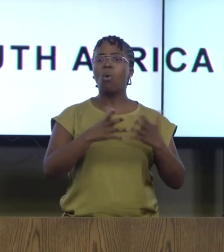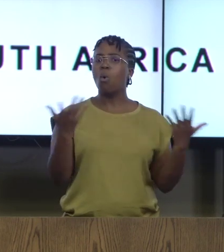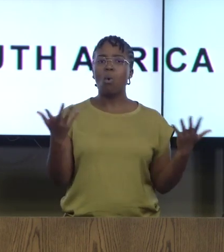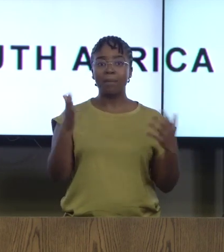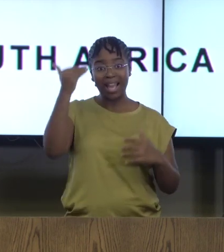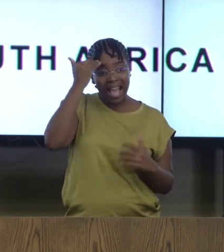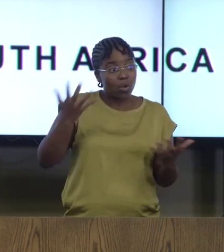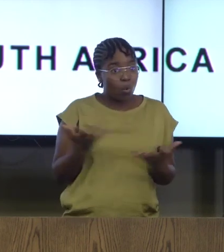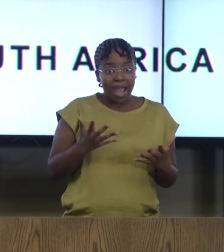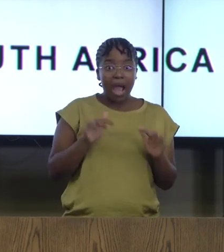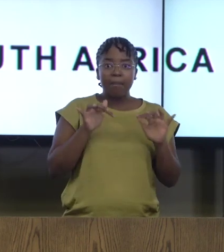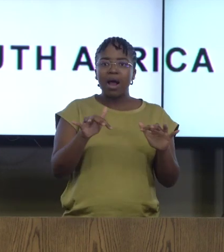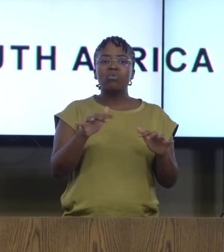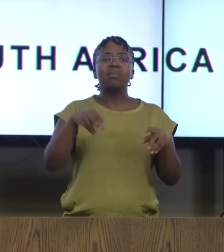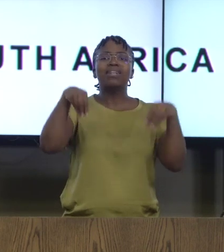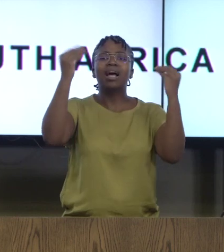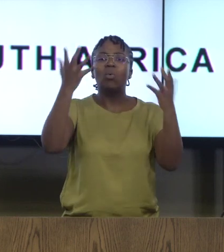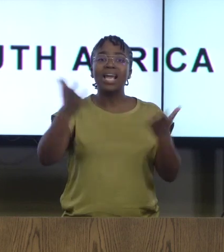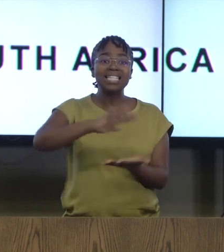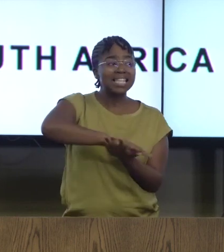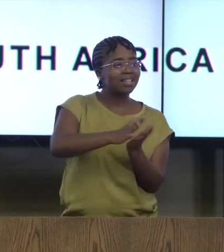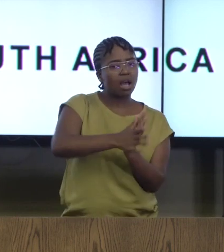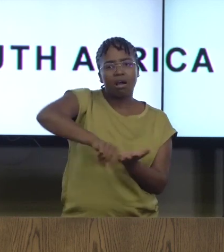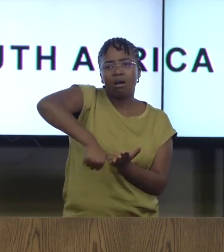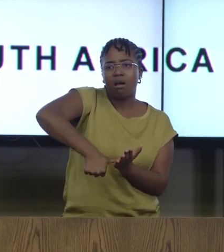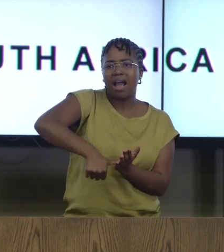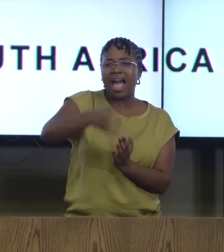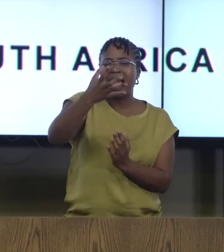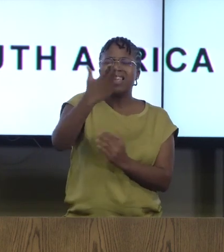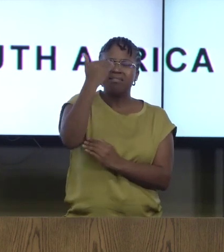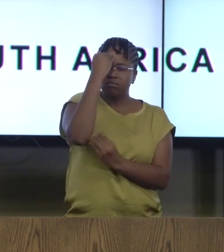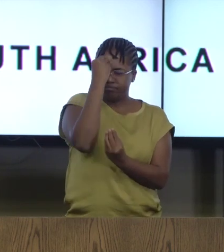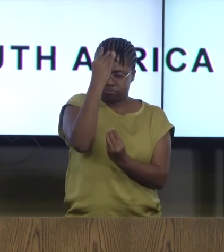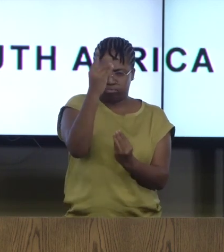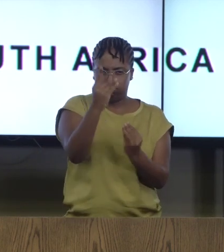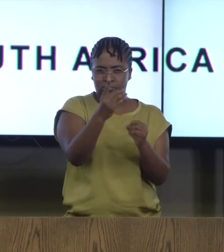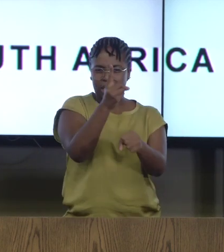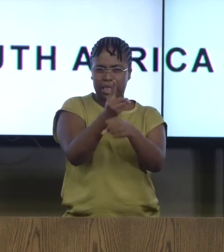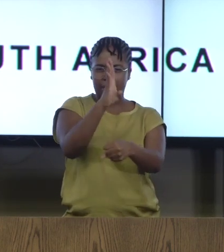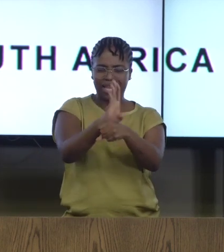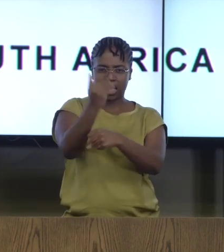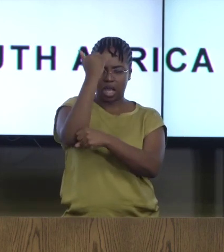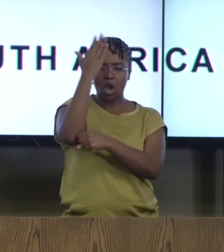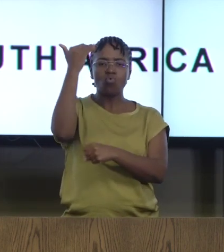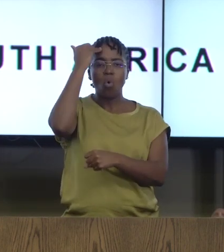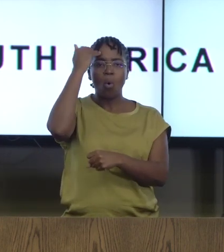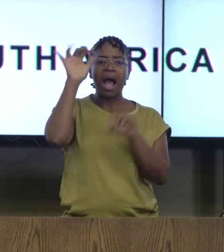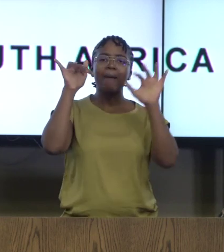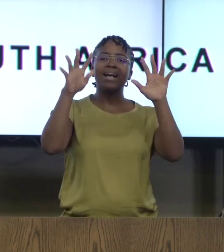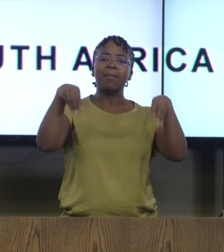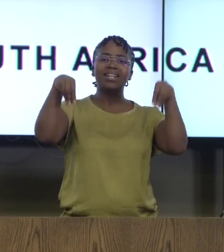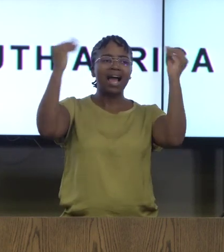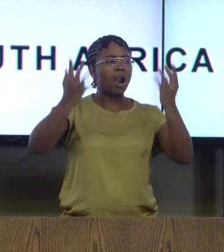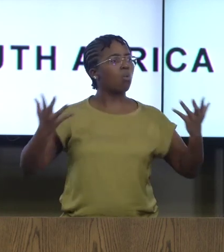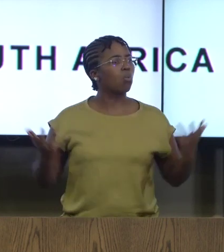elderly people will be coming from? And SASSA, by the way, has all the information. If you ask SASSA any moment, what is the